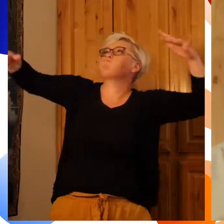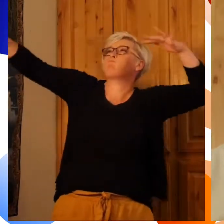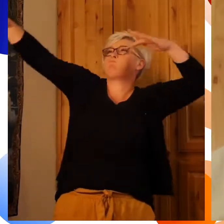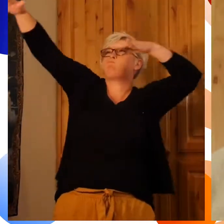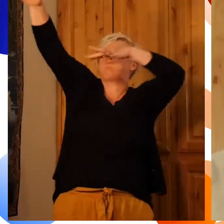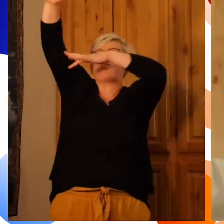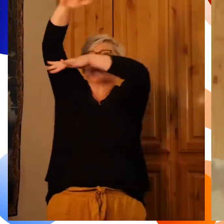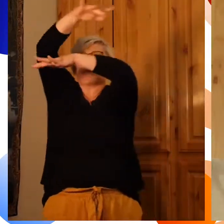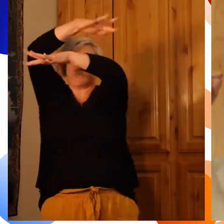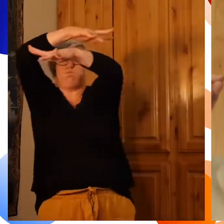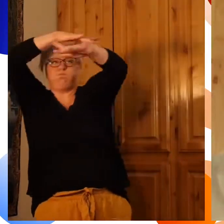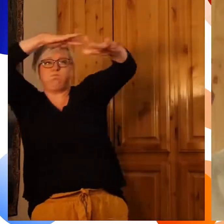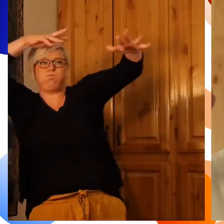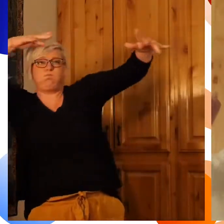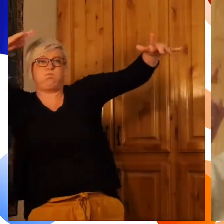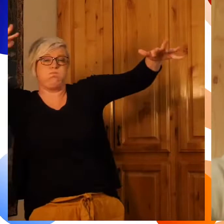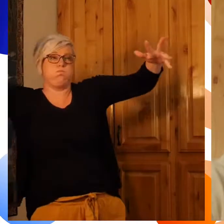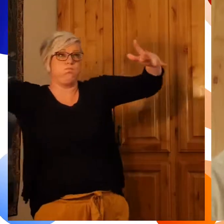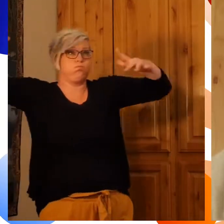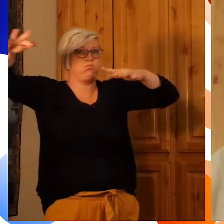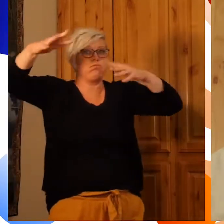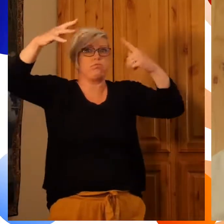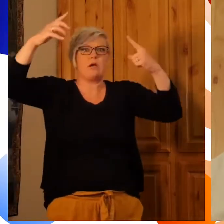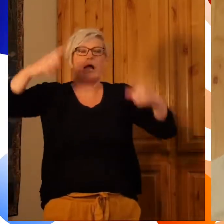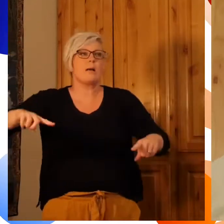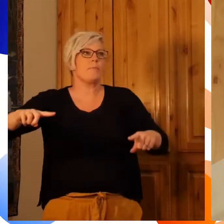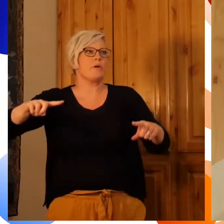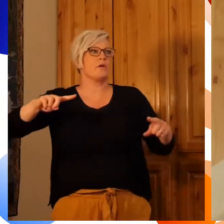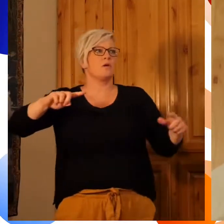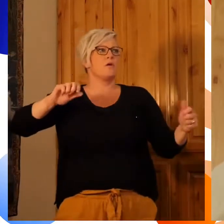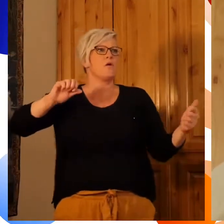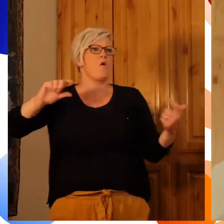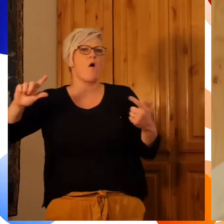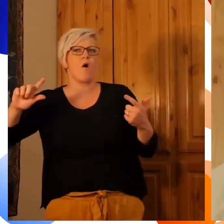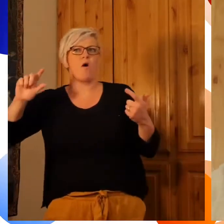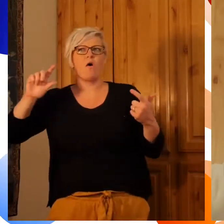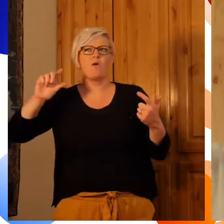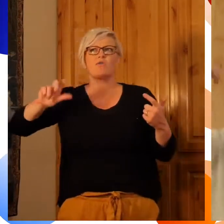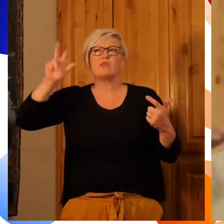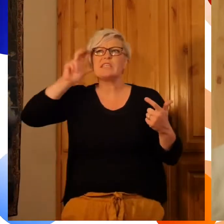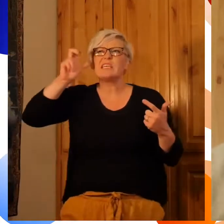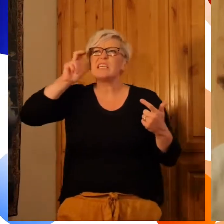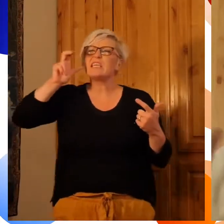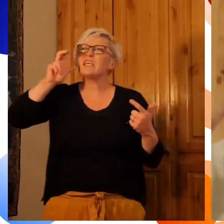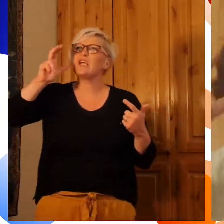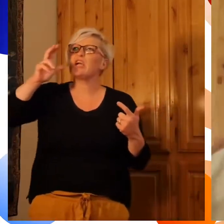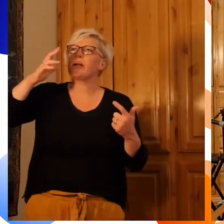to complain because everyone began to hear the sound of bacon sizzling in the pan.